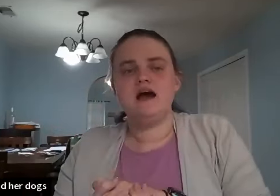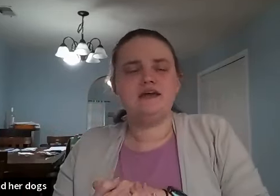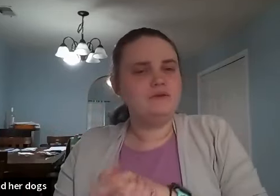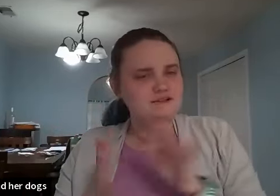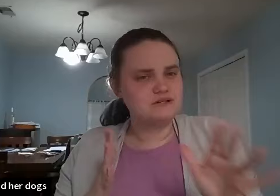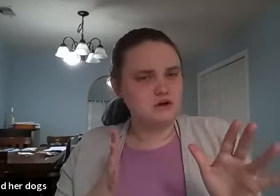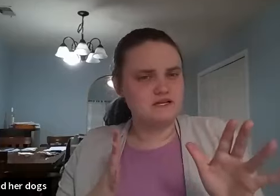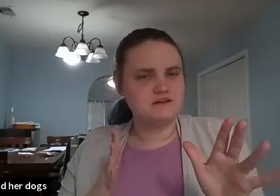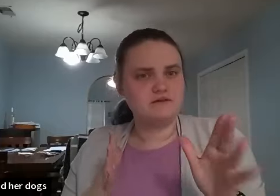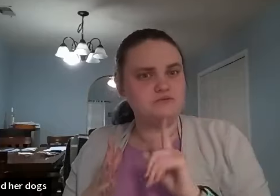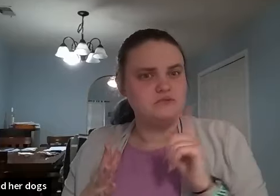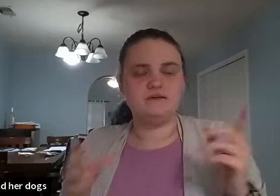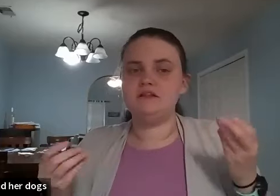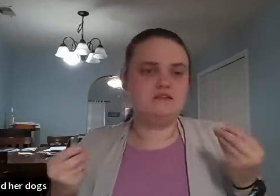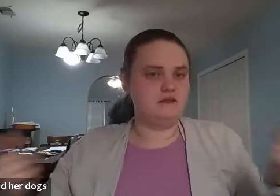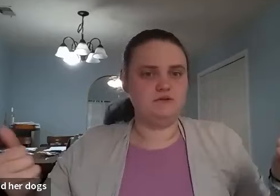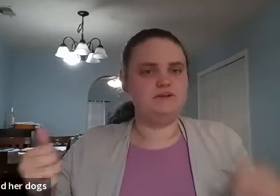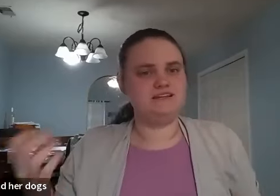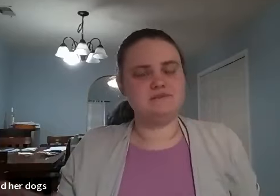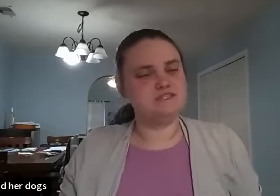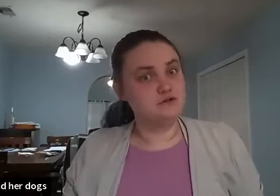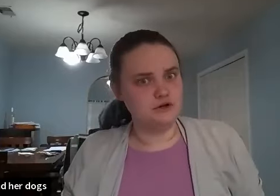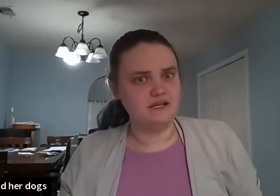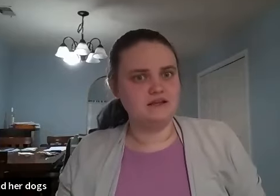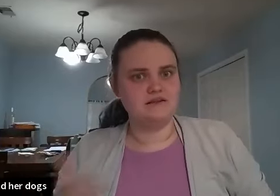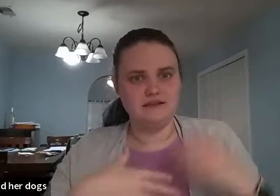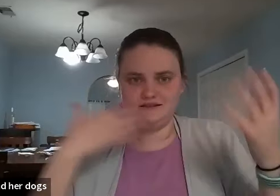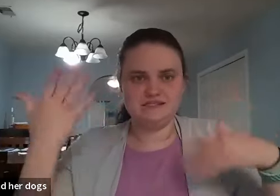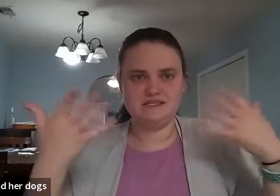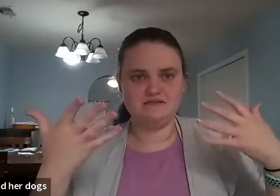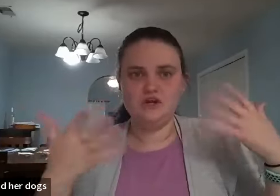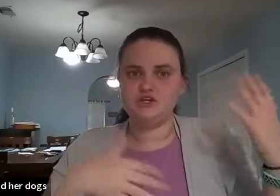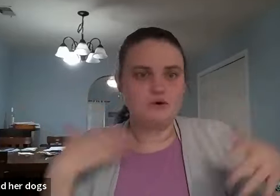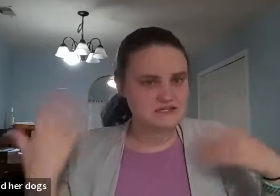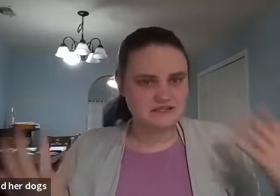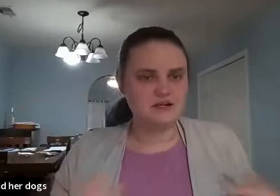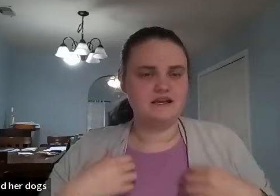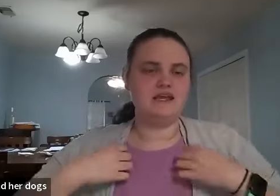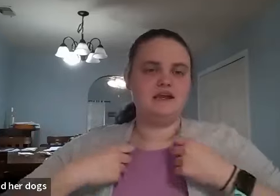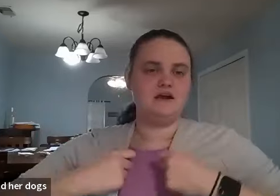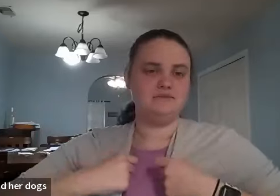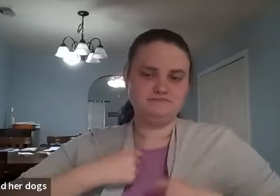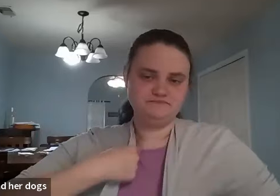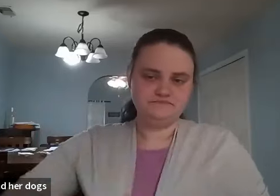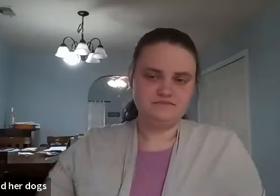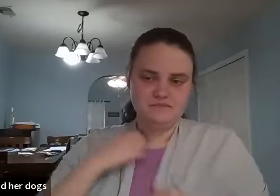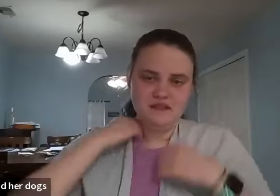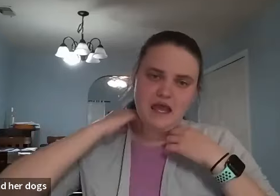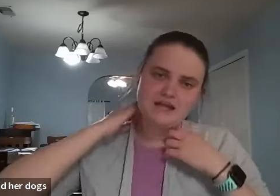I don't like to always call myself like completely like fluent, because I'm still learning, in the sense of you're always learning. And I just